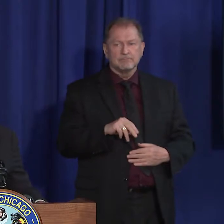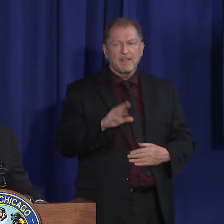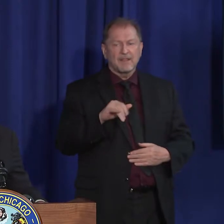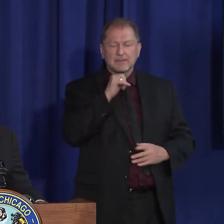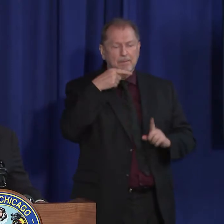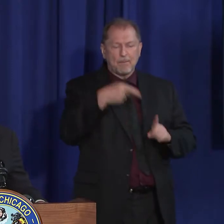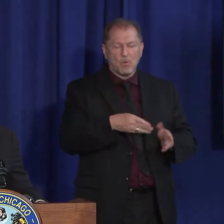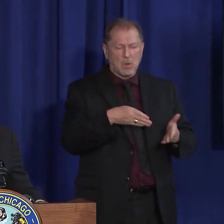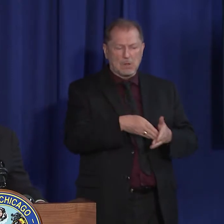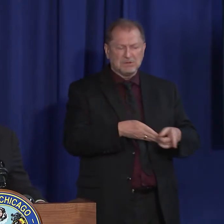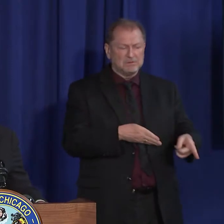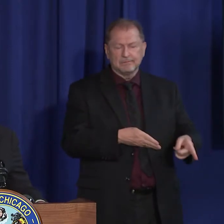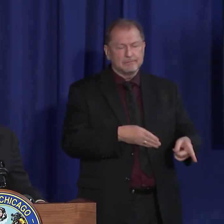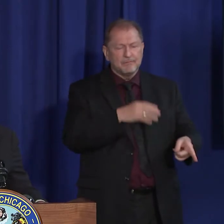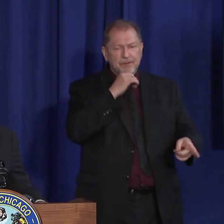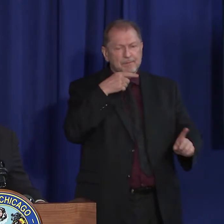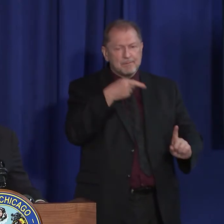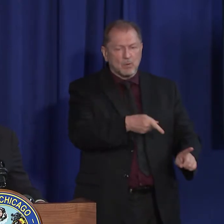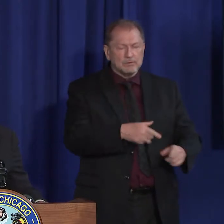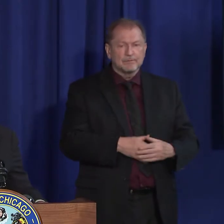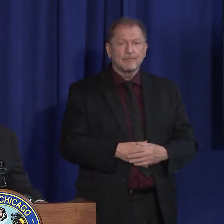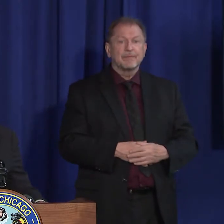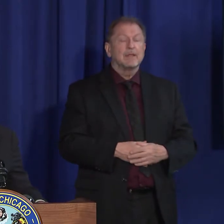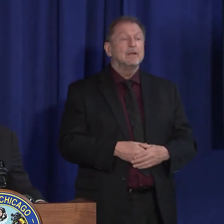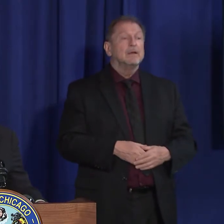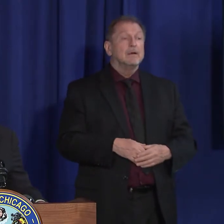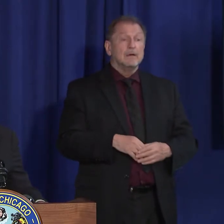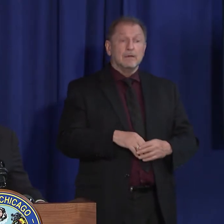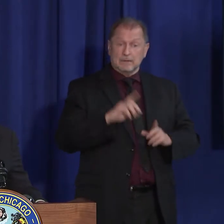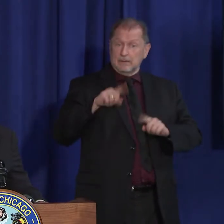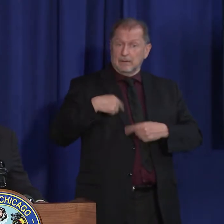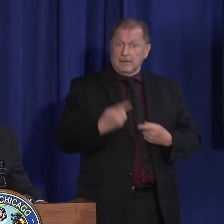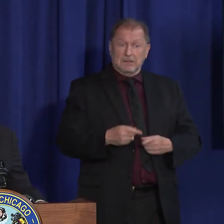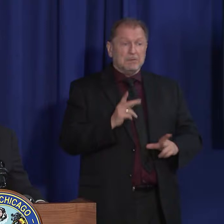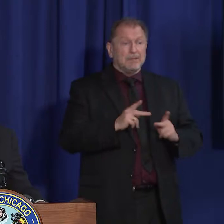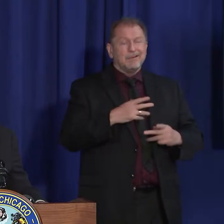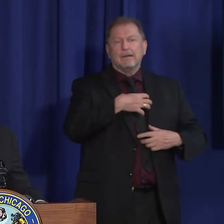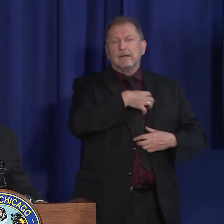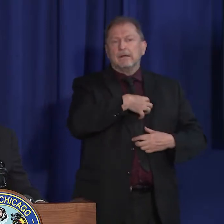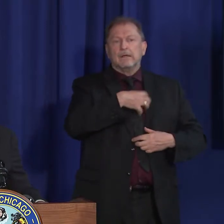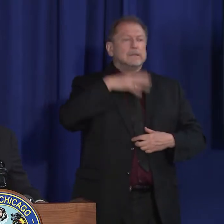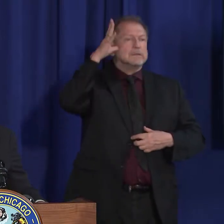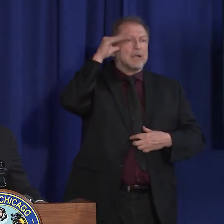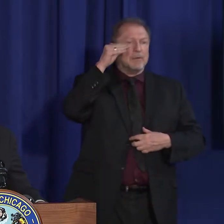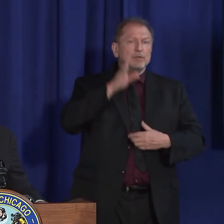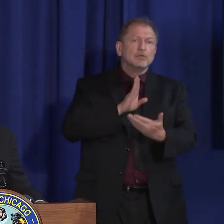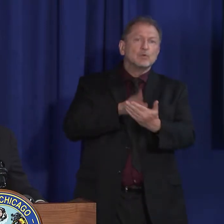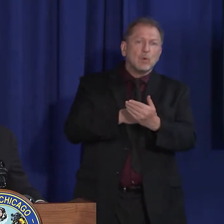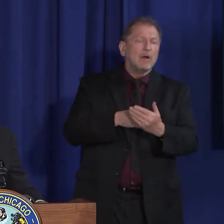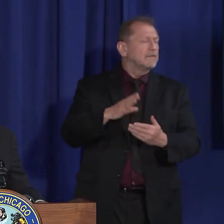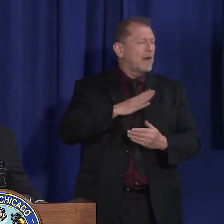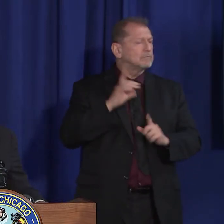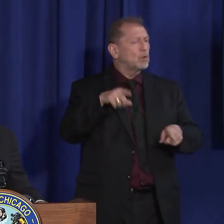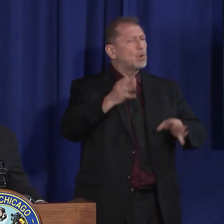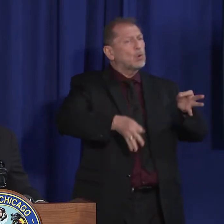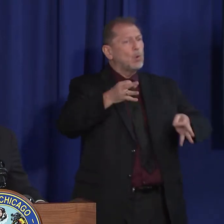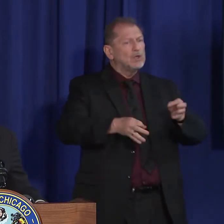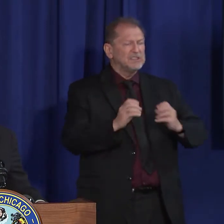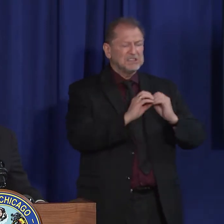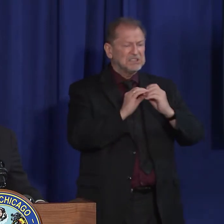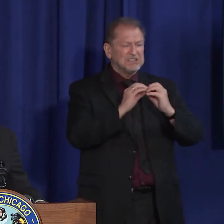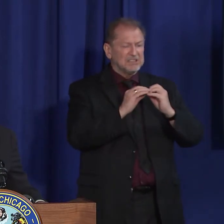not. Every time a challenge has come against what we've been doing, those challenges have